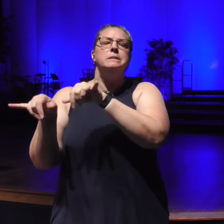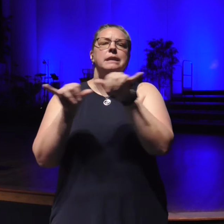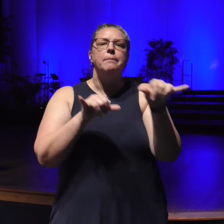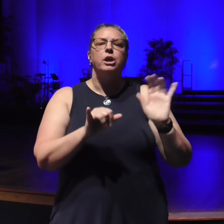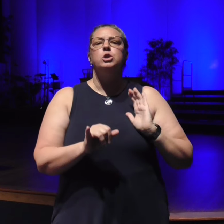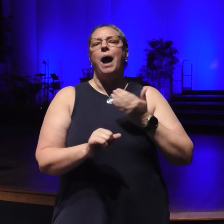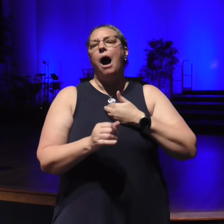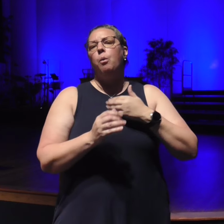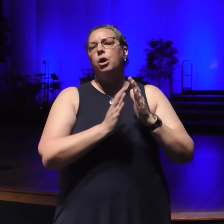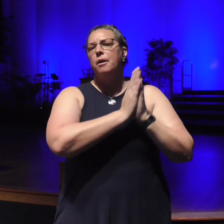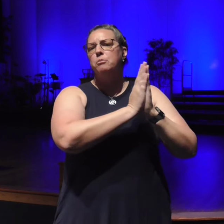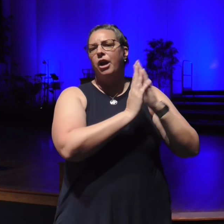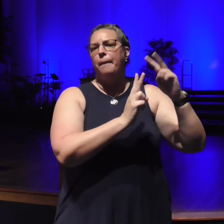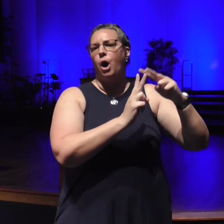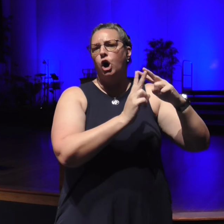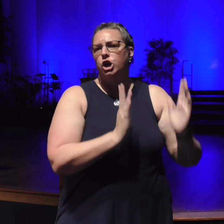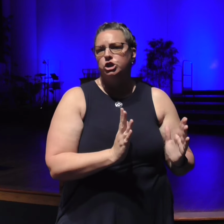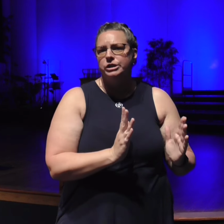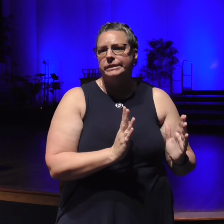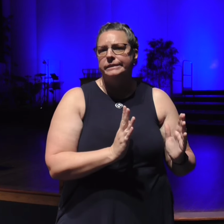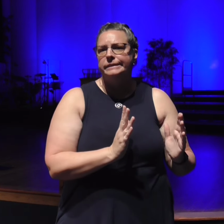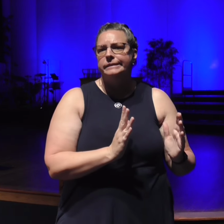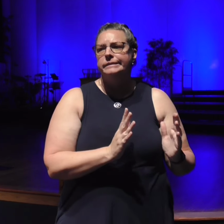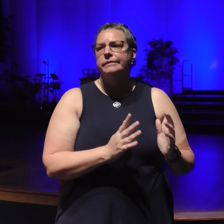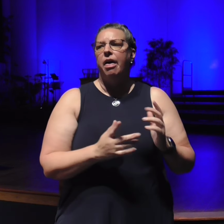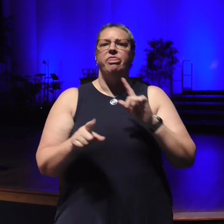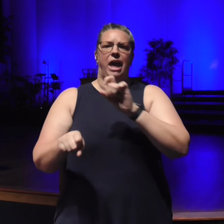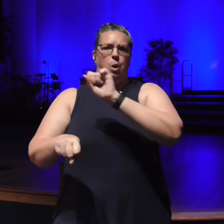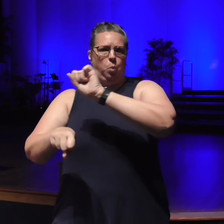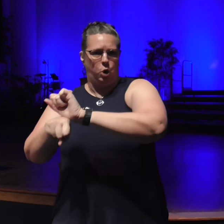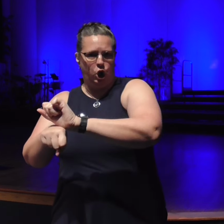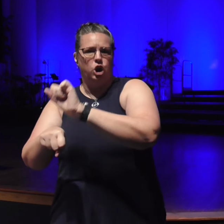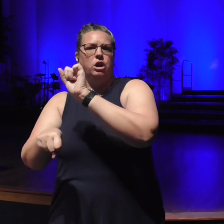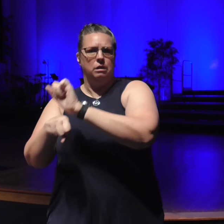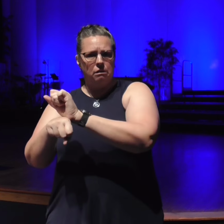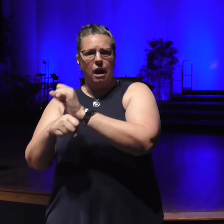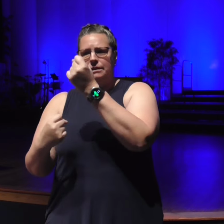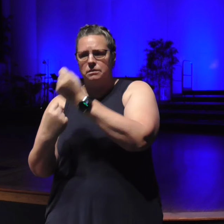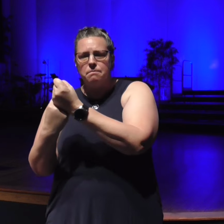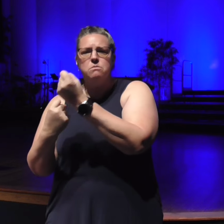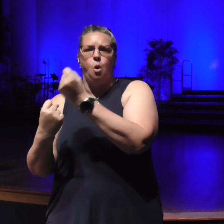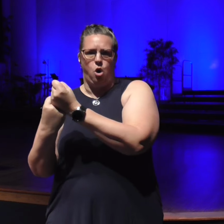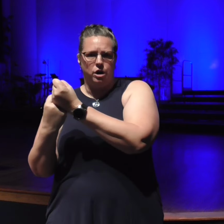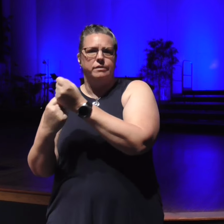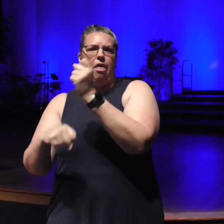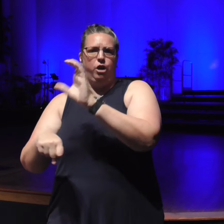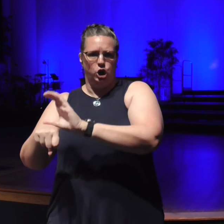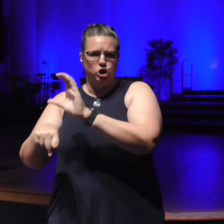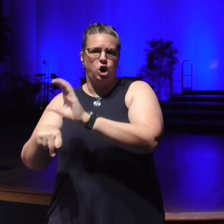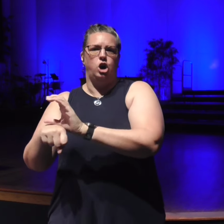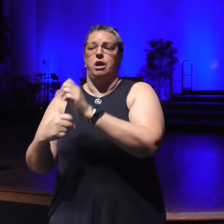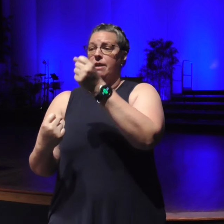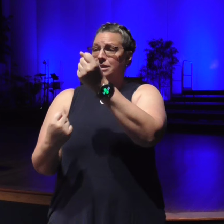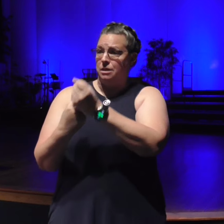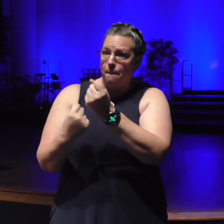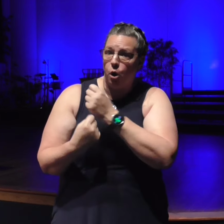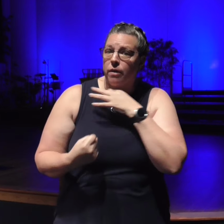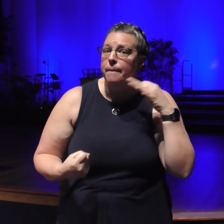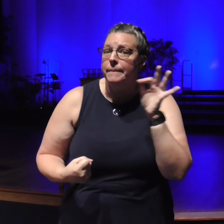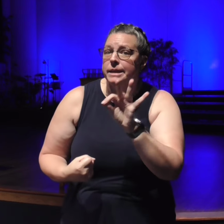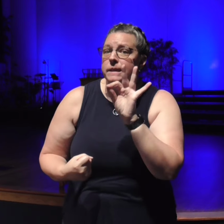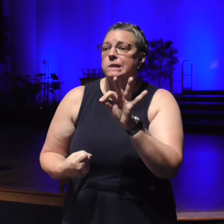our practitioners. They're part of the ecclesiastical arm of the church, so they support the minister,